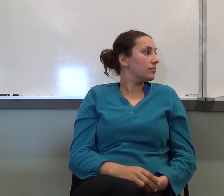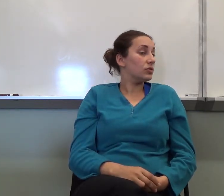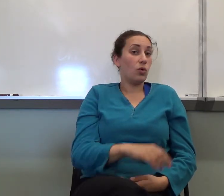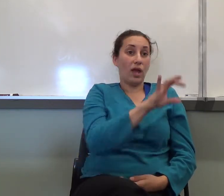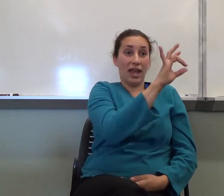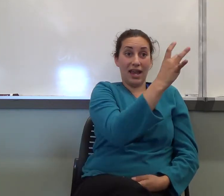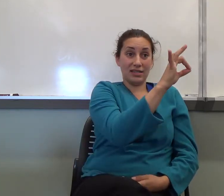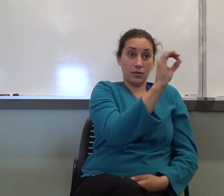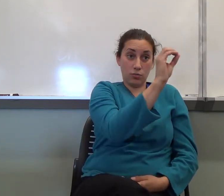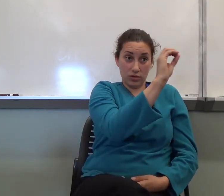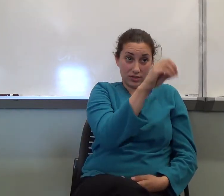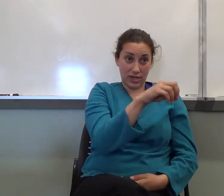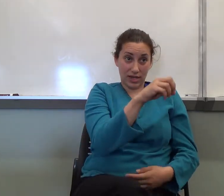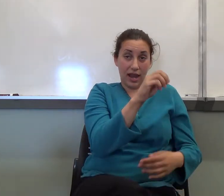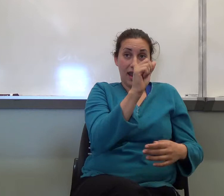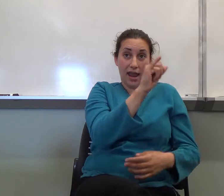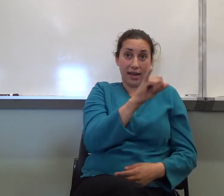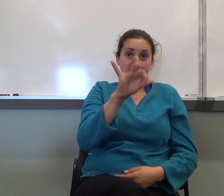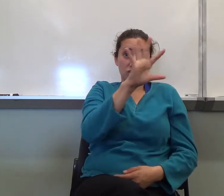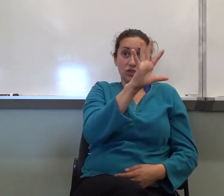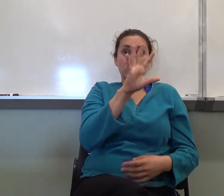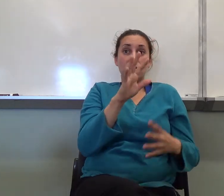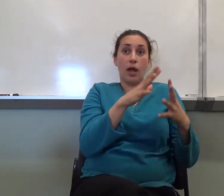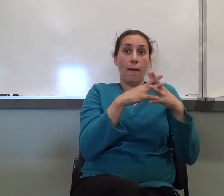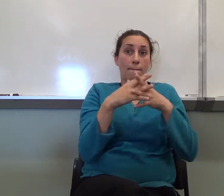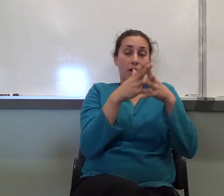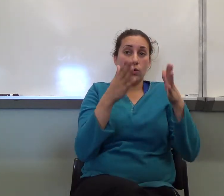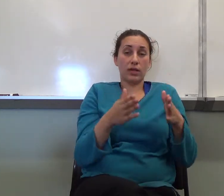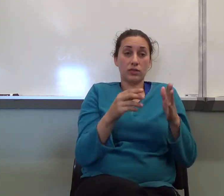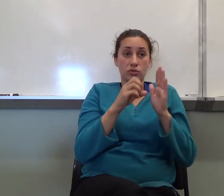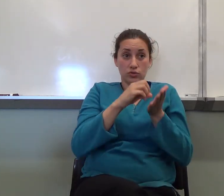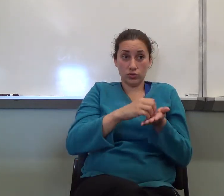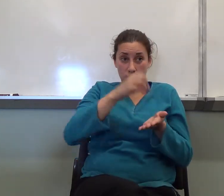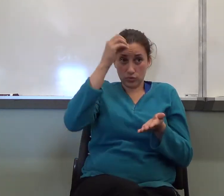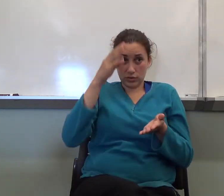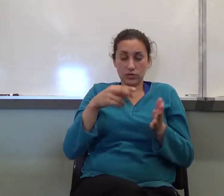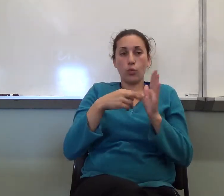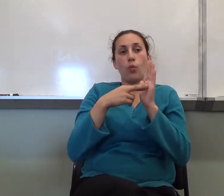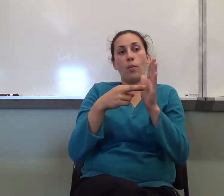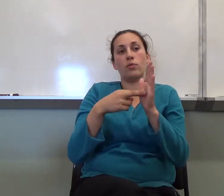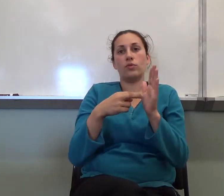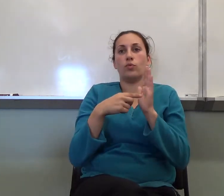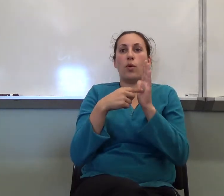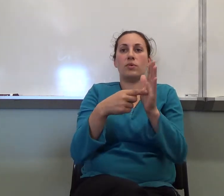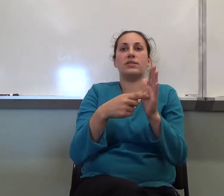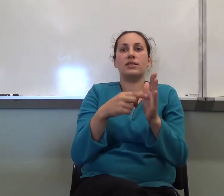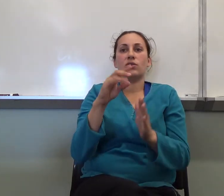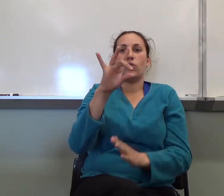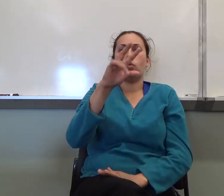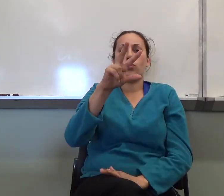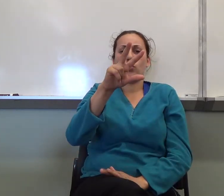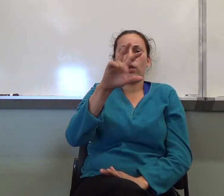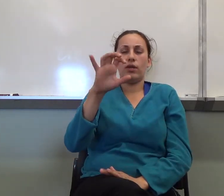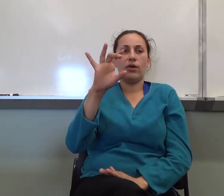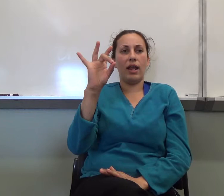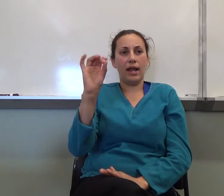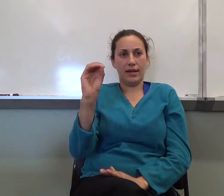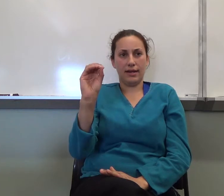%, Asian American students, that represents 380, and out of the freshman